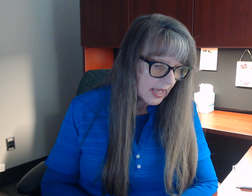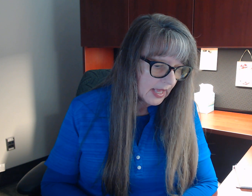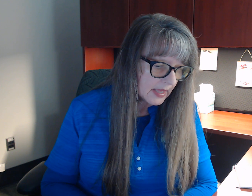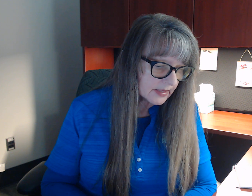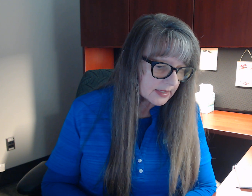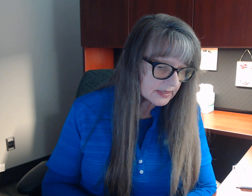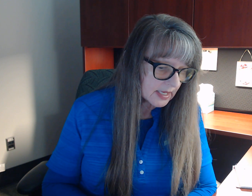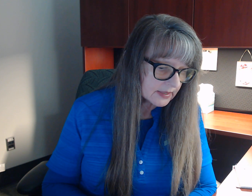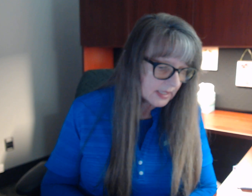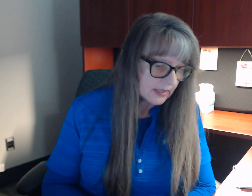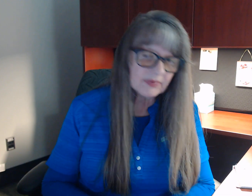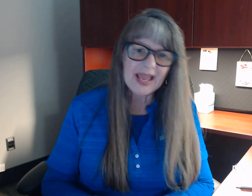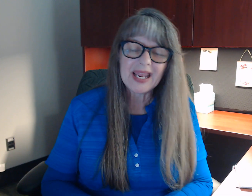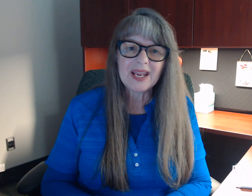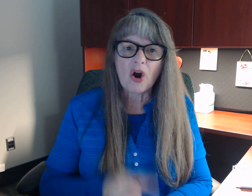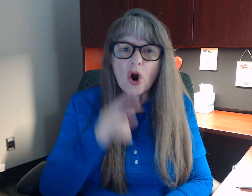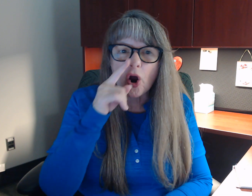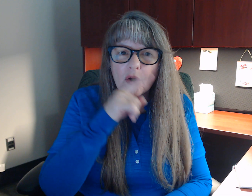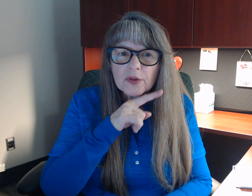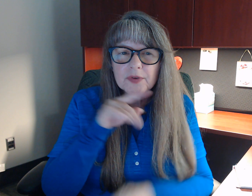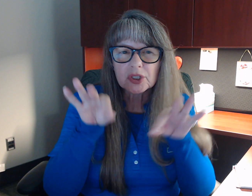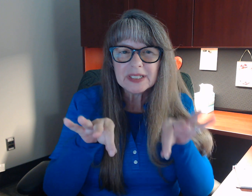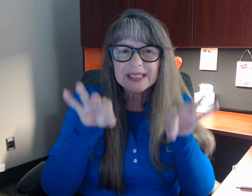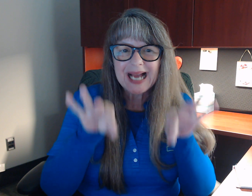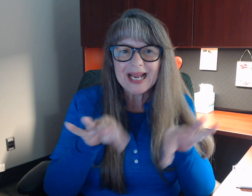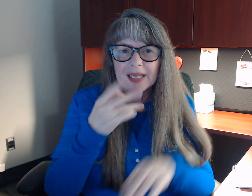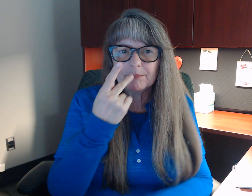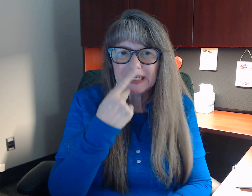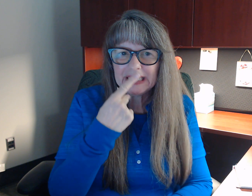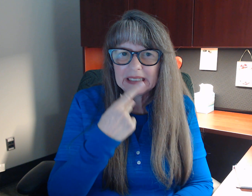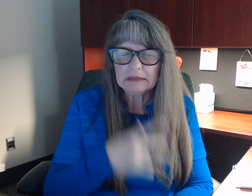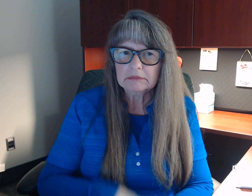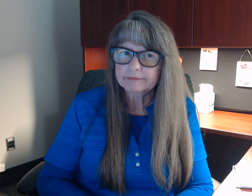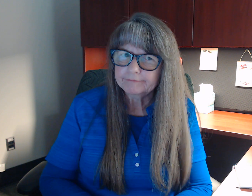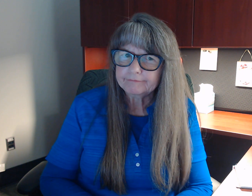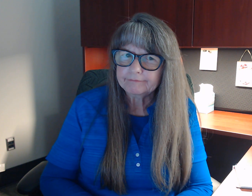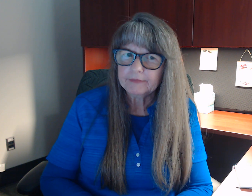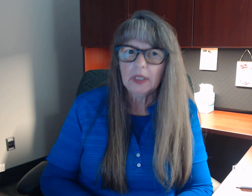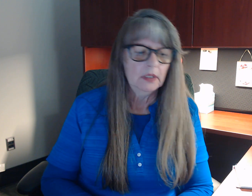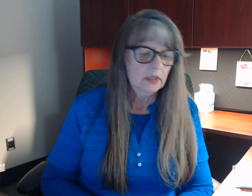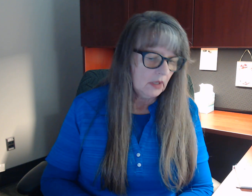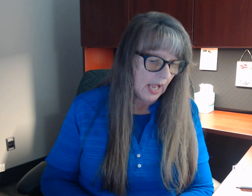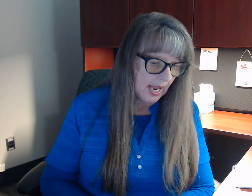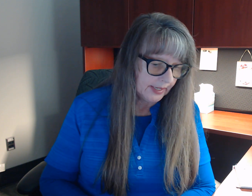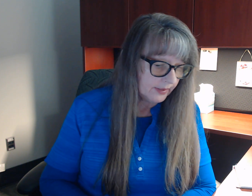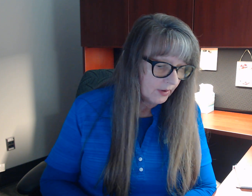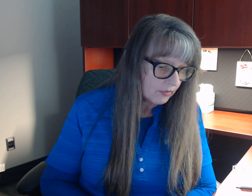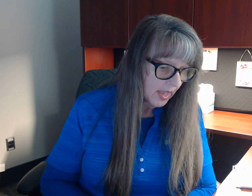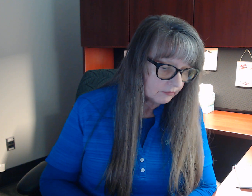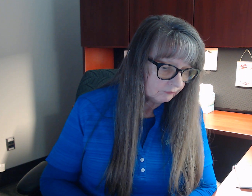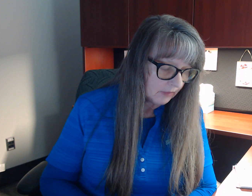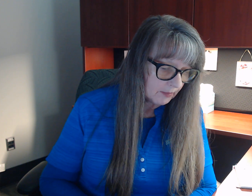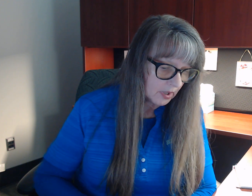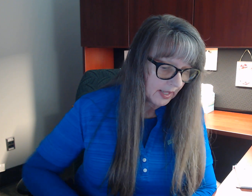And they said that they artificially dye it pink. I didn't know that. I'm going to have to